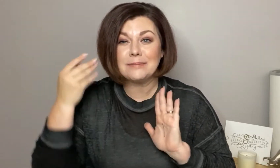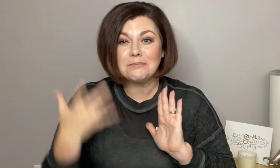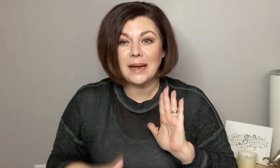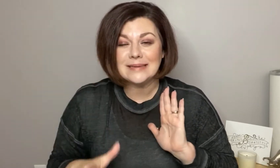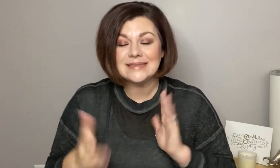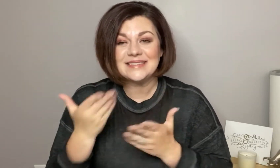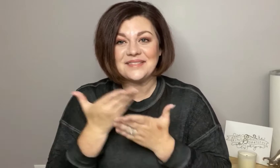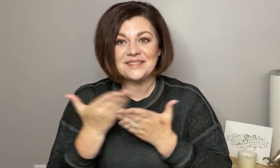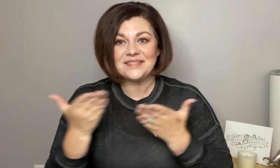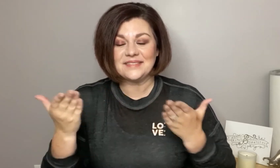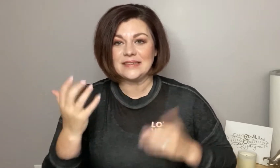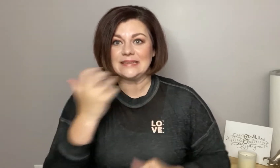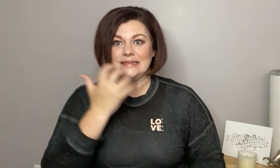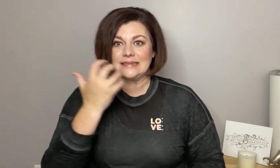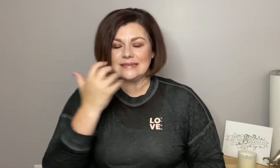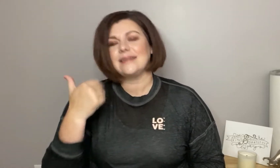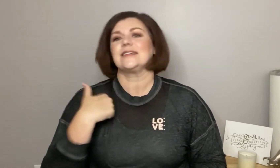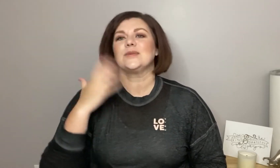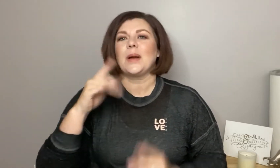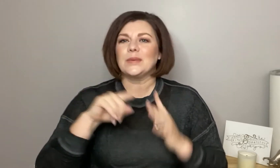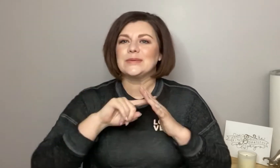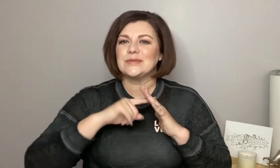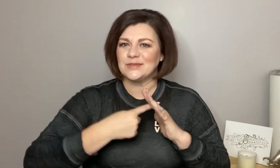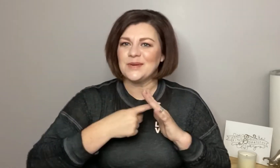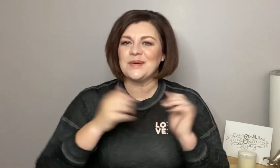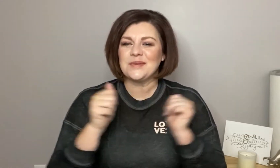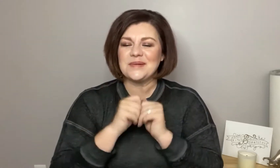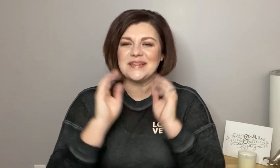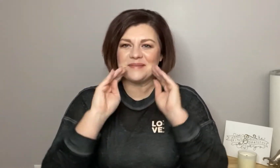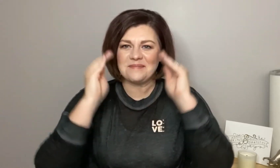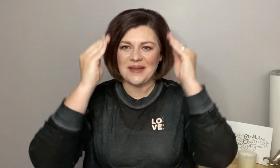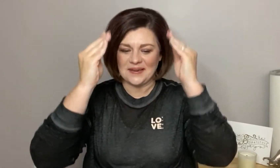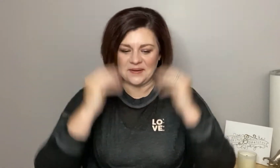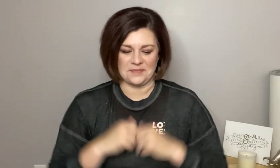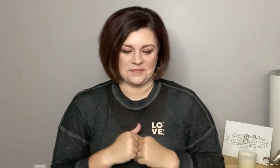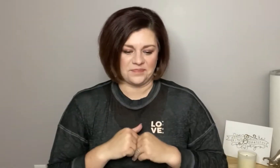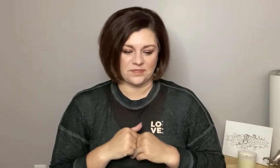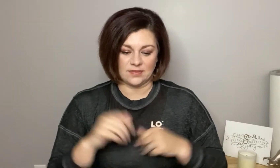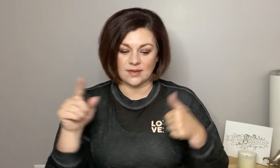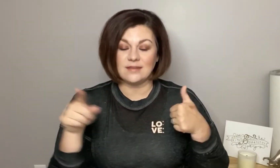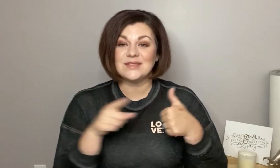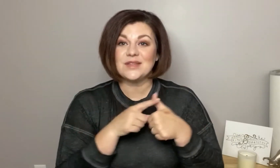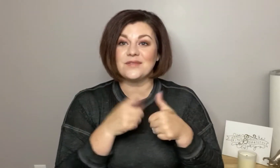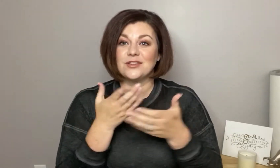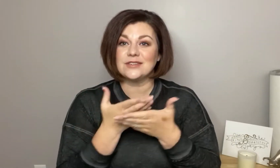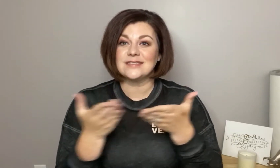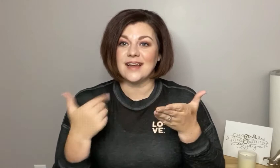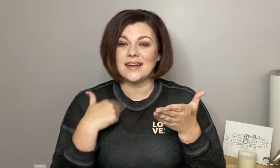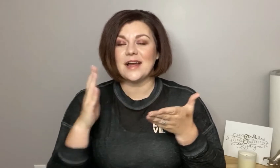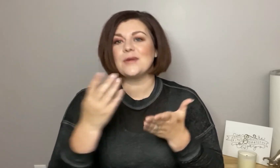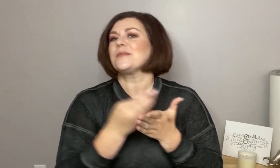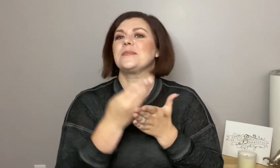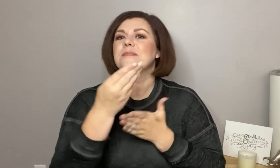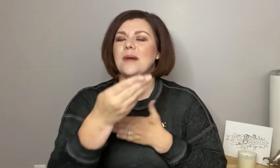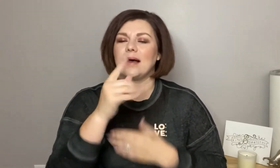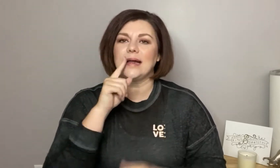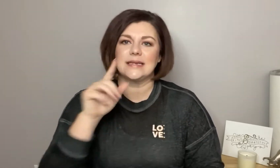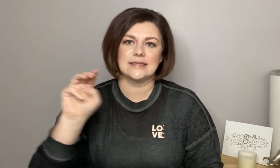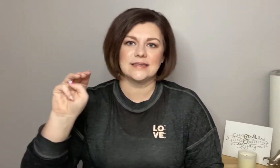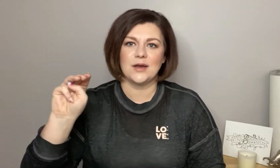the most expensive thing that I have listed. Oh, wow. Anyway, I'll start with makeup. So the first thing that I